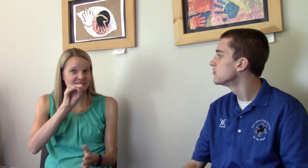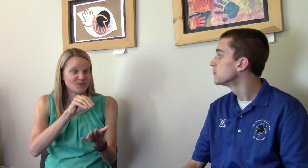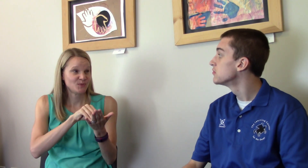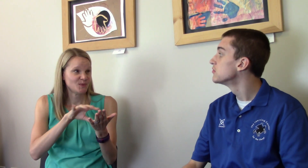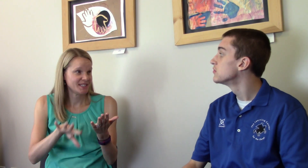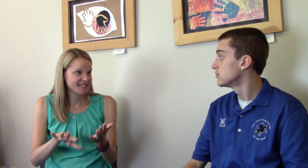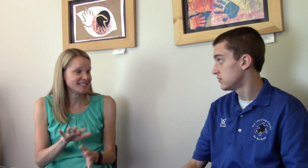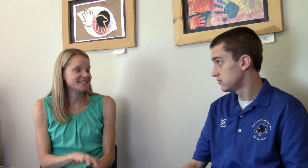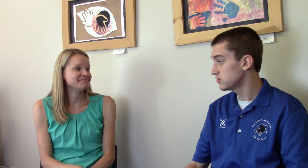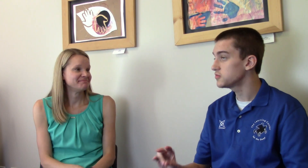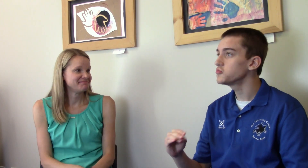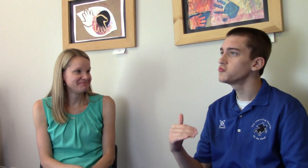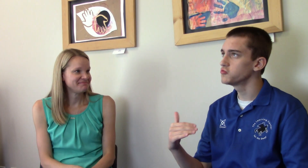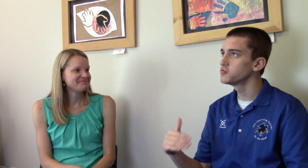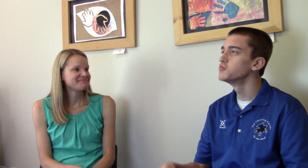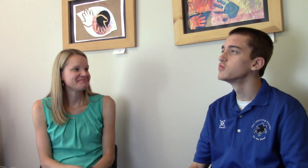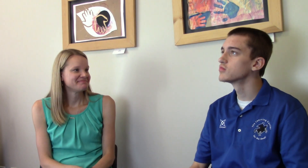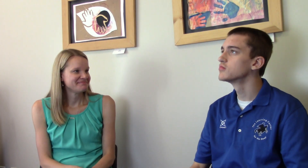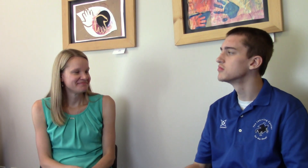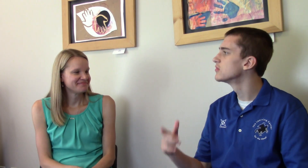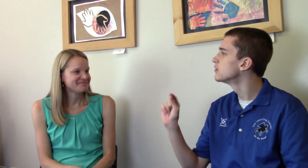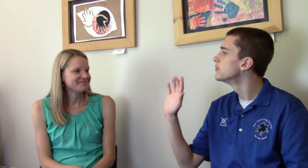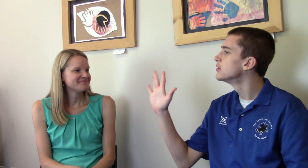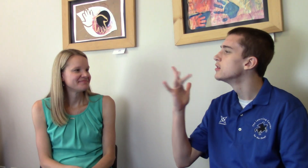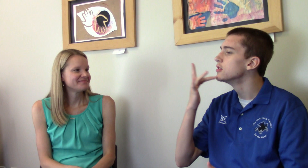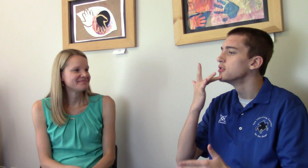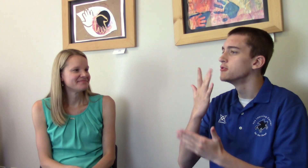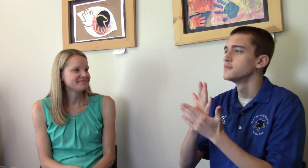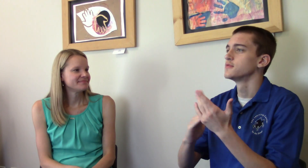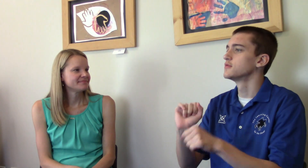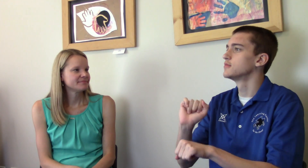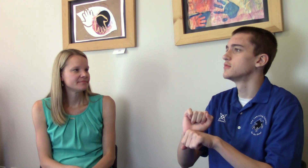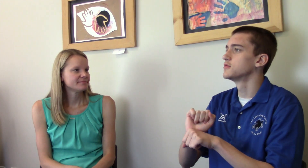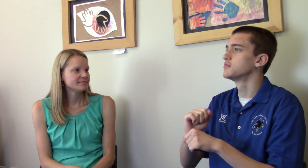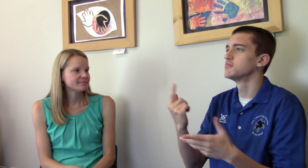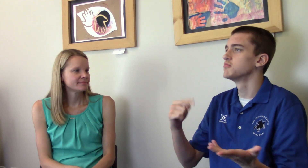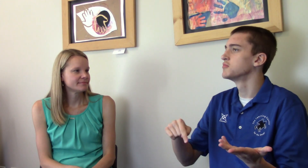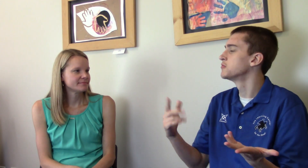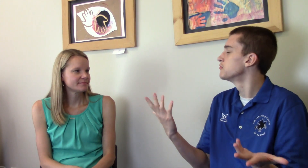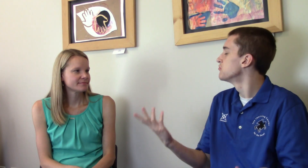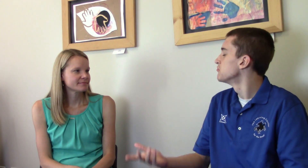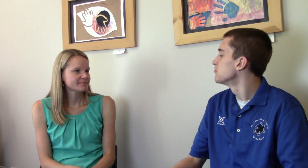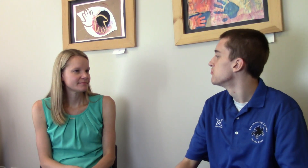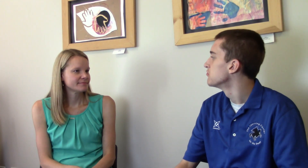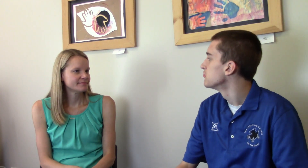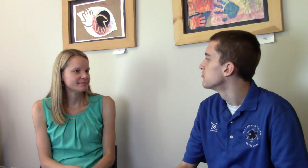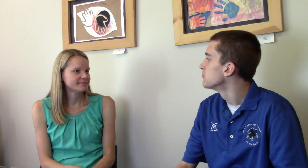About 70 students actually in the elementary school. Wow, so what is your favorite part of the job?